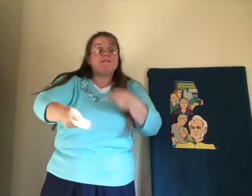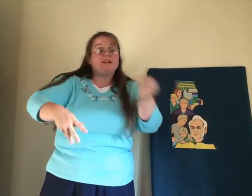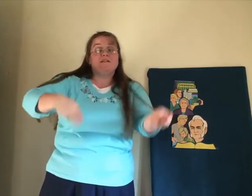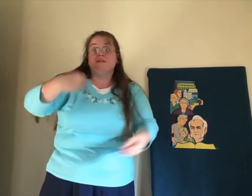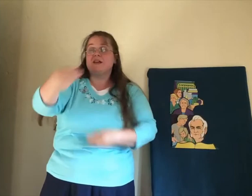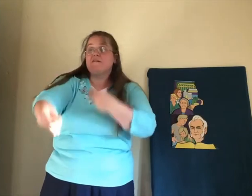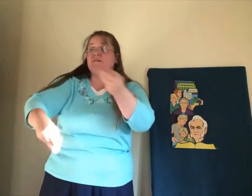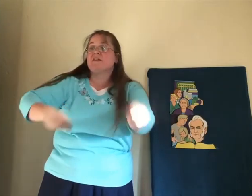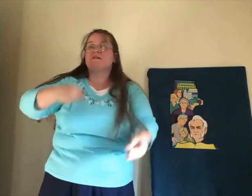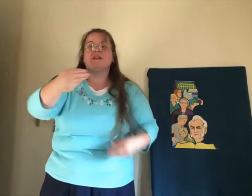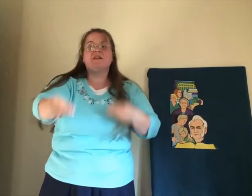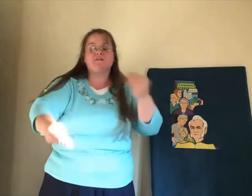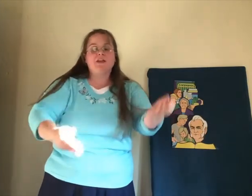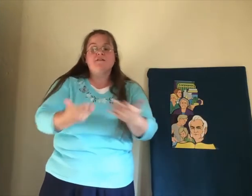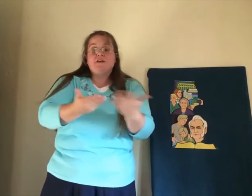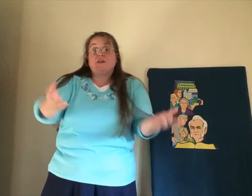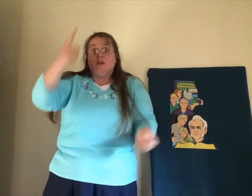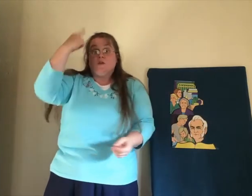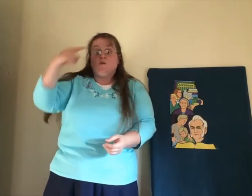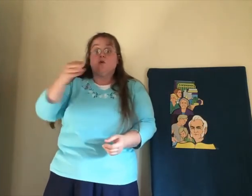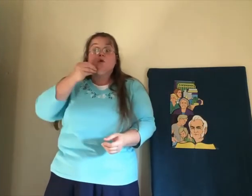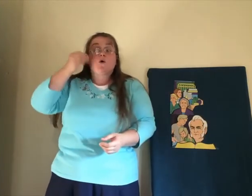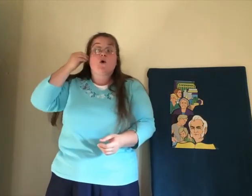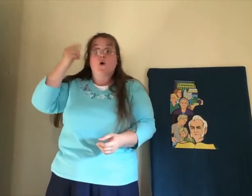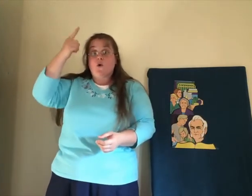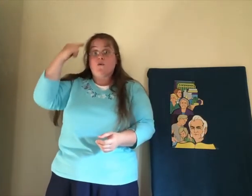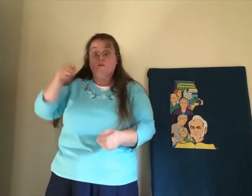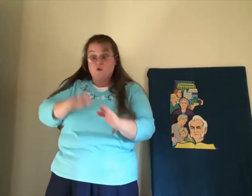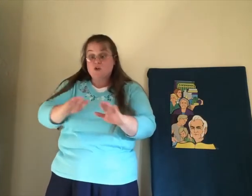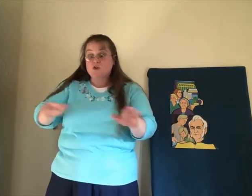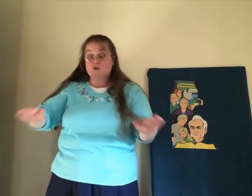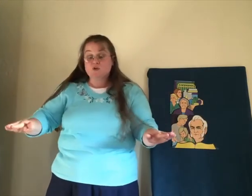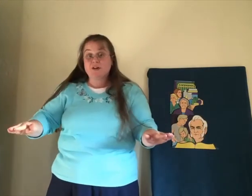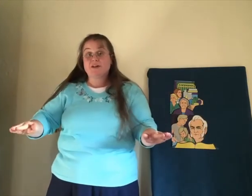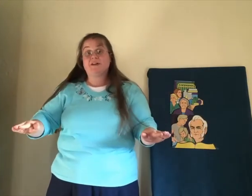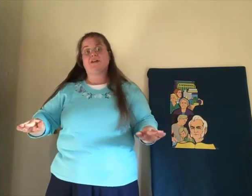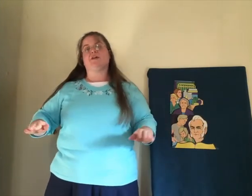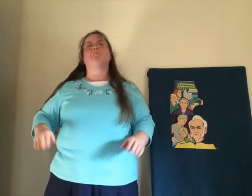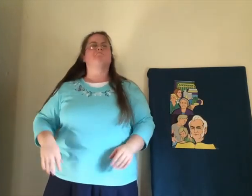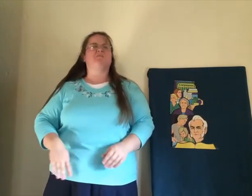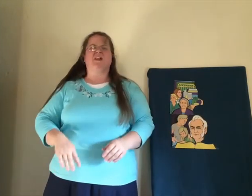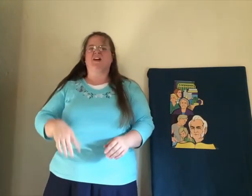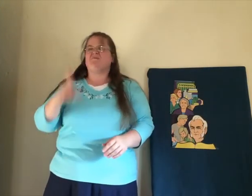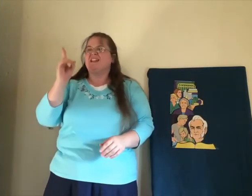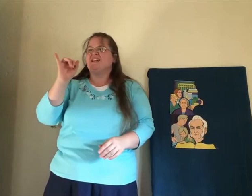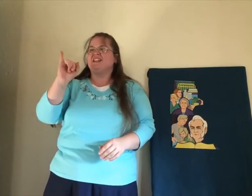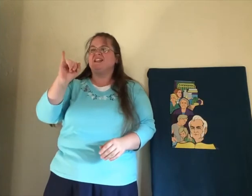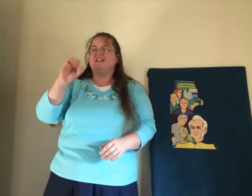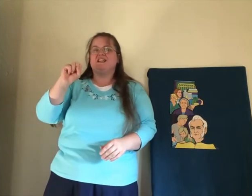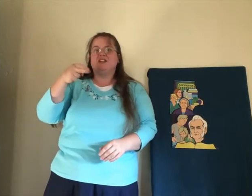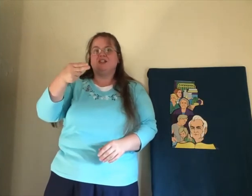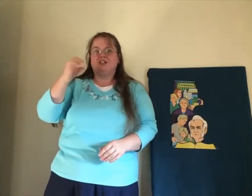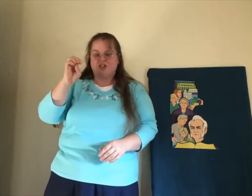Soon what happened was more people started giving things. Things for the home for the children.